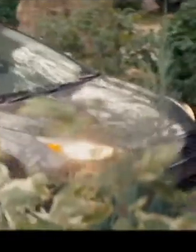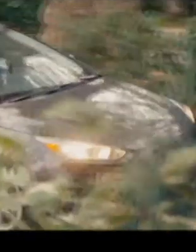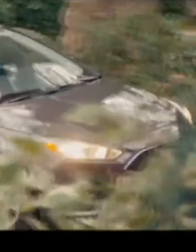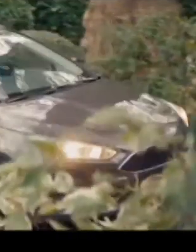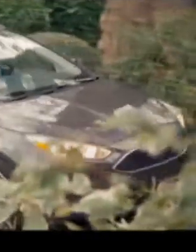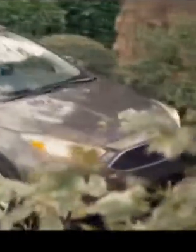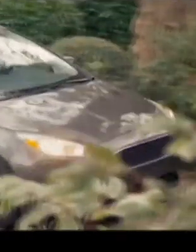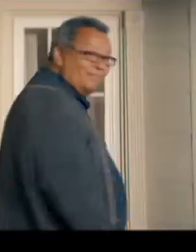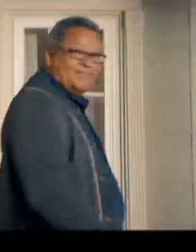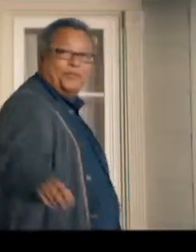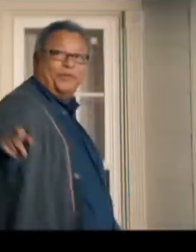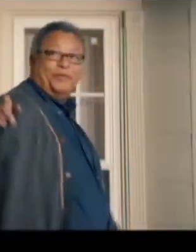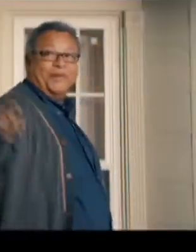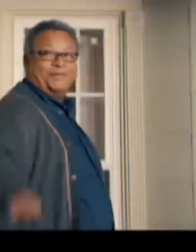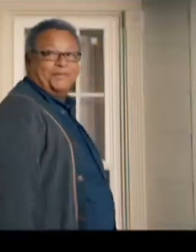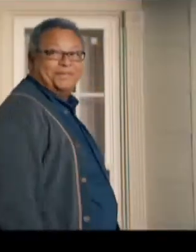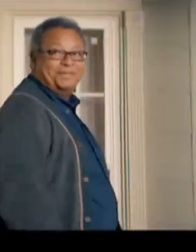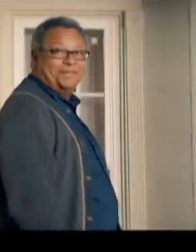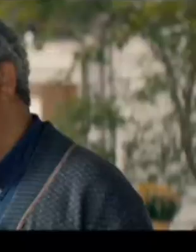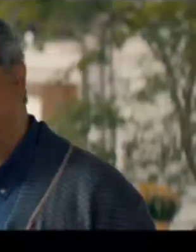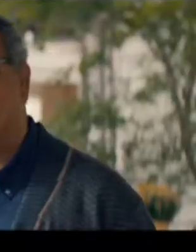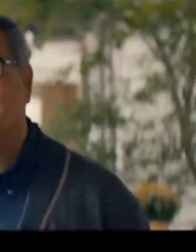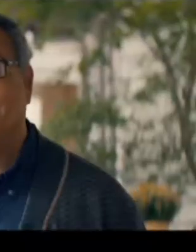Besides... Take care. We will.